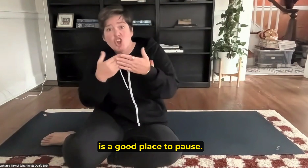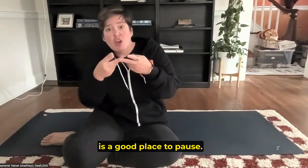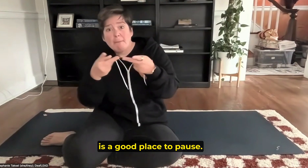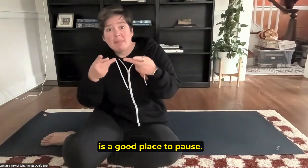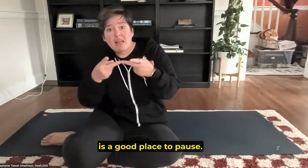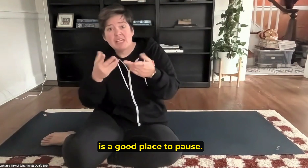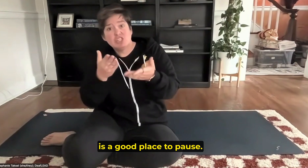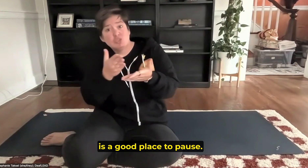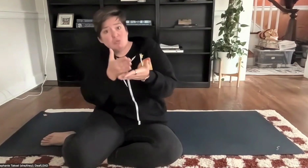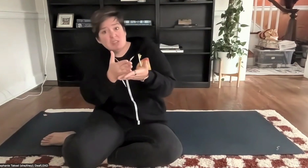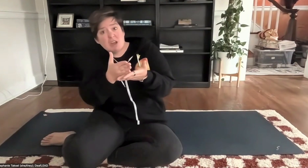pause.